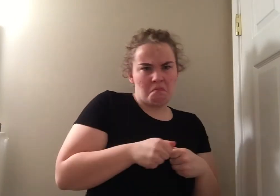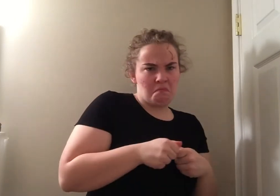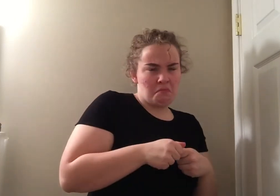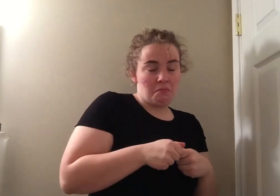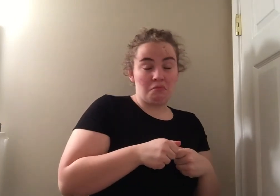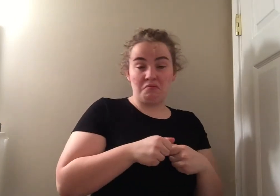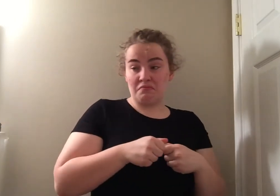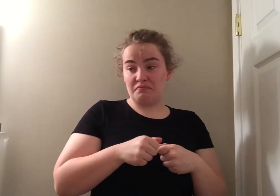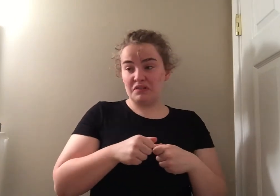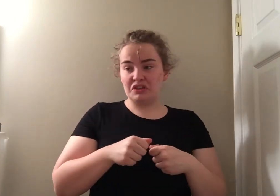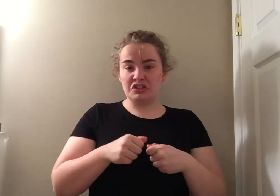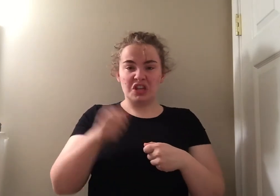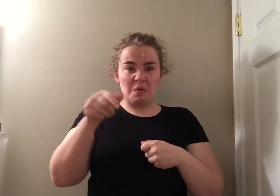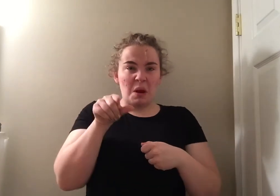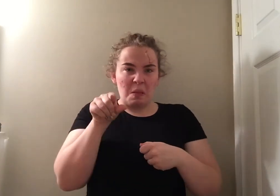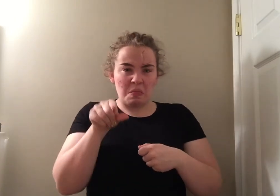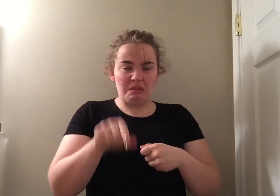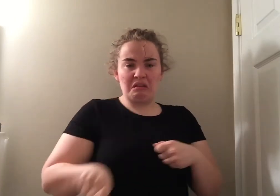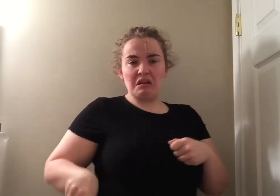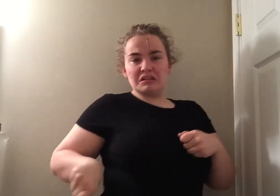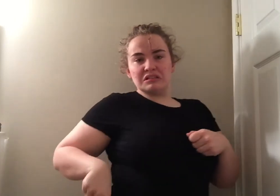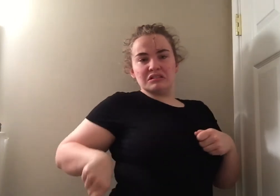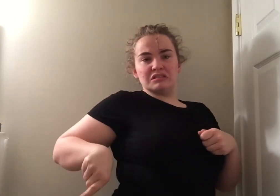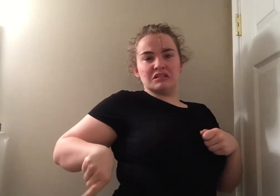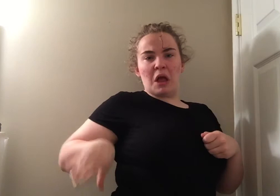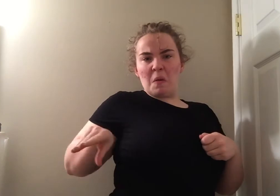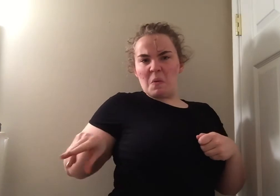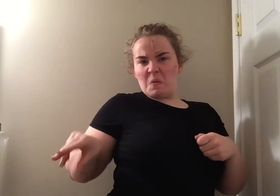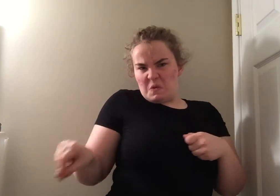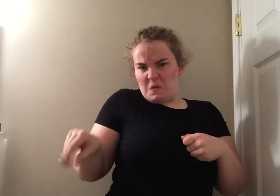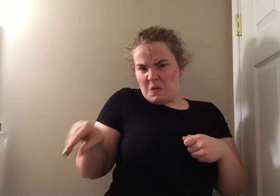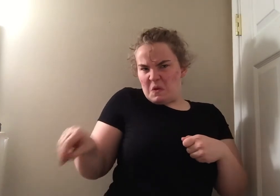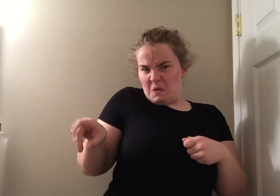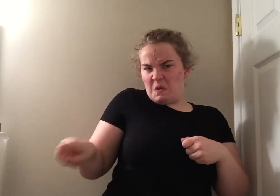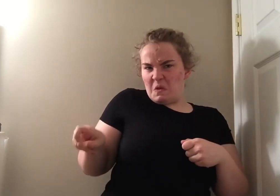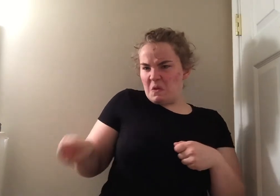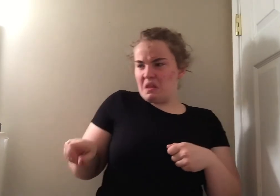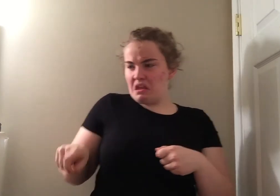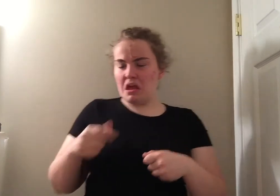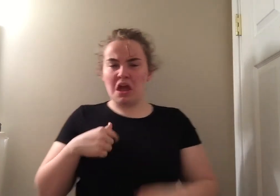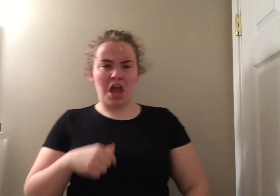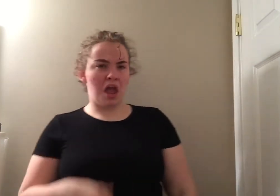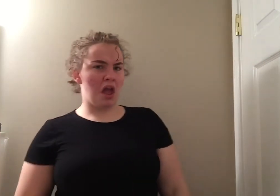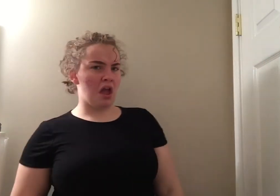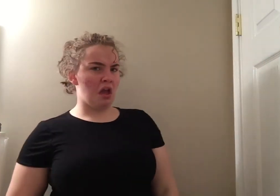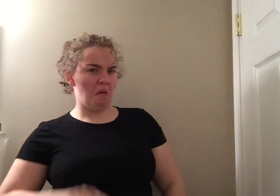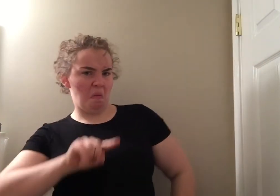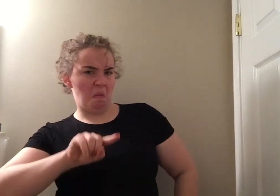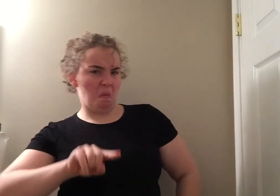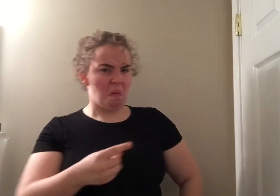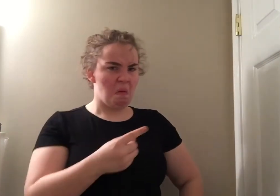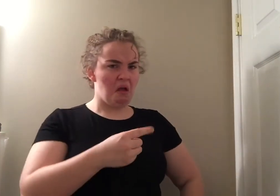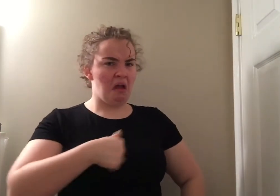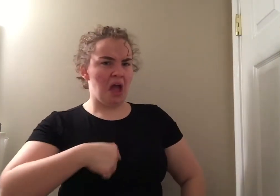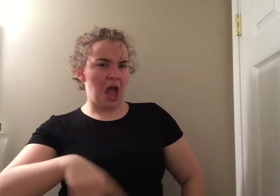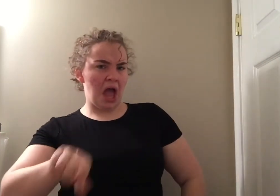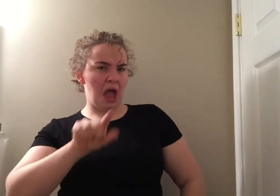she yelled insulting comments into his crib. I am the queen, said Lily, and I hate